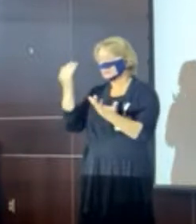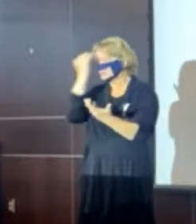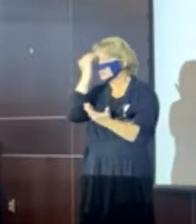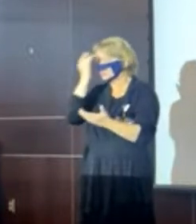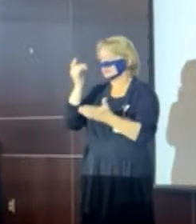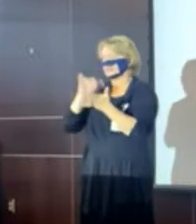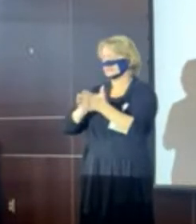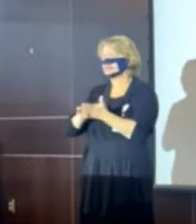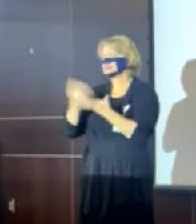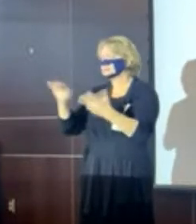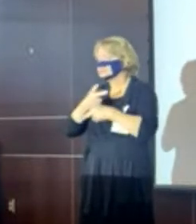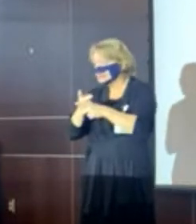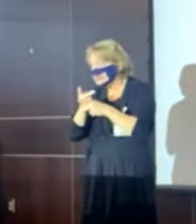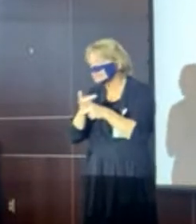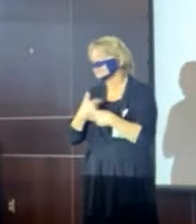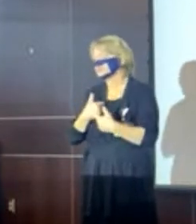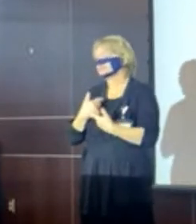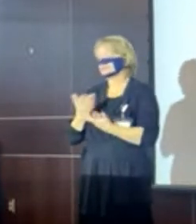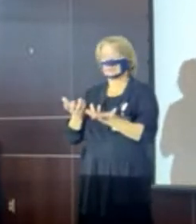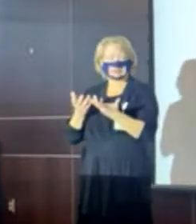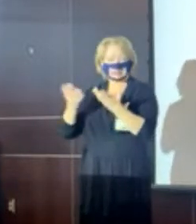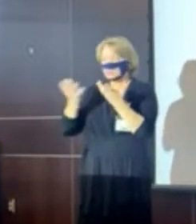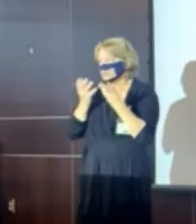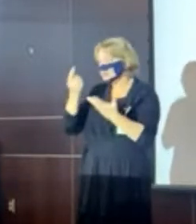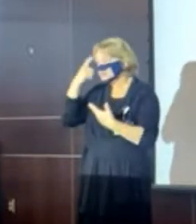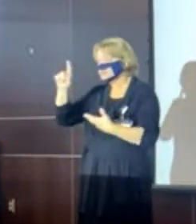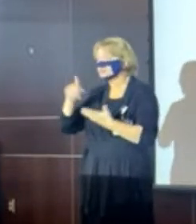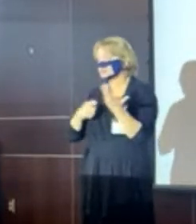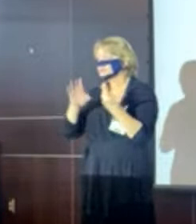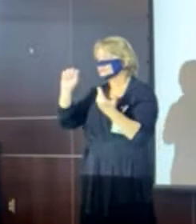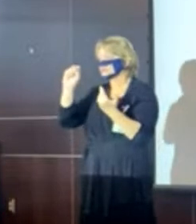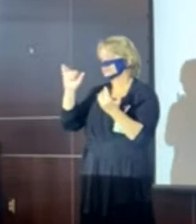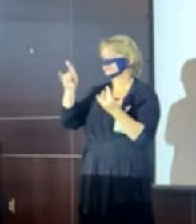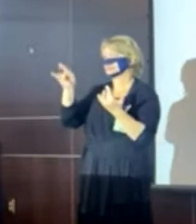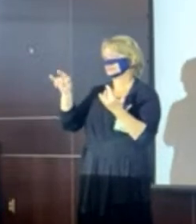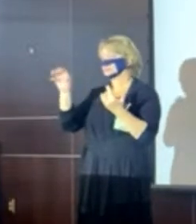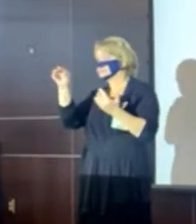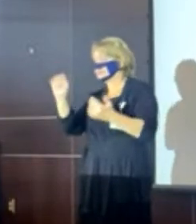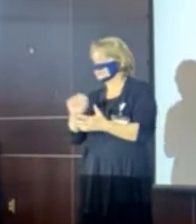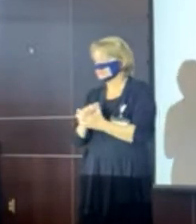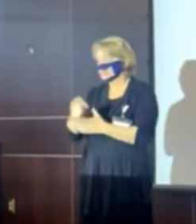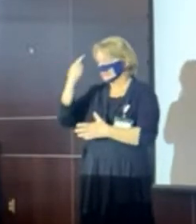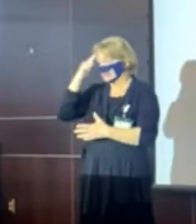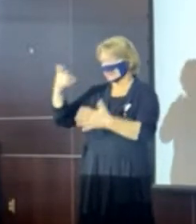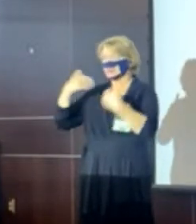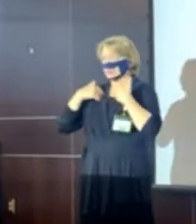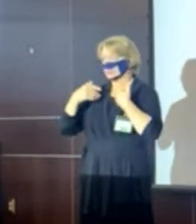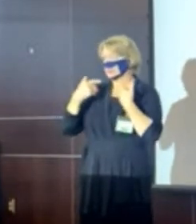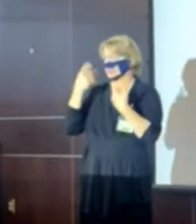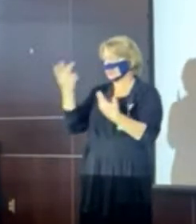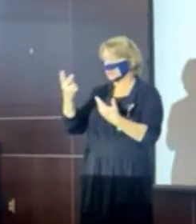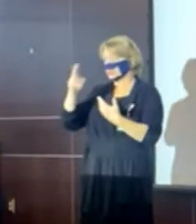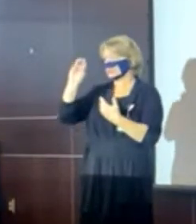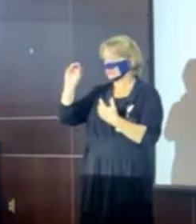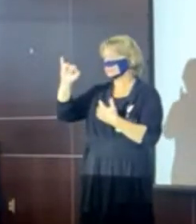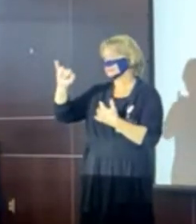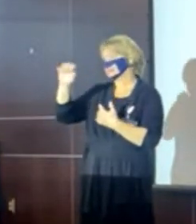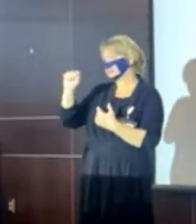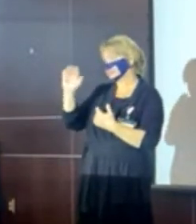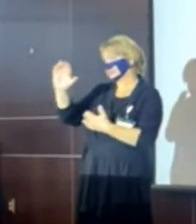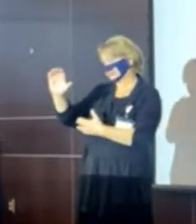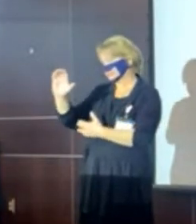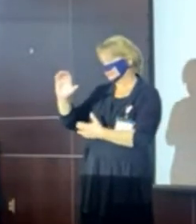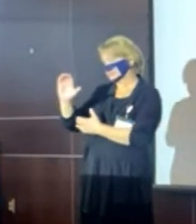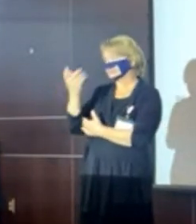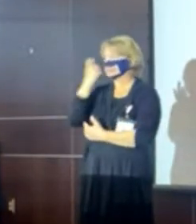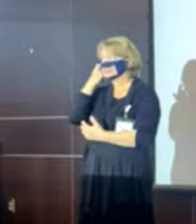what symptoms to watch for, and to seek care. We have seen some MIS-C. I think we've reported 2 MIS-Cs just in the last couple of